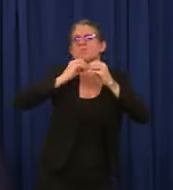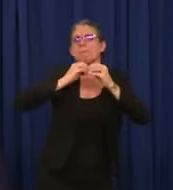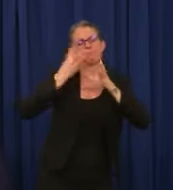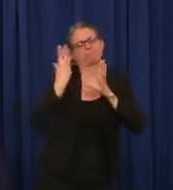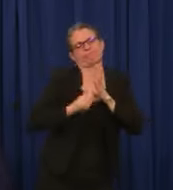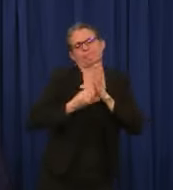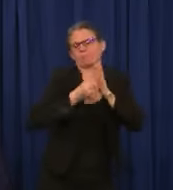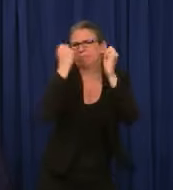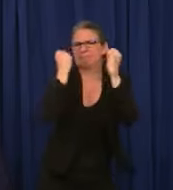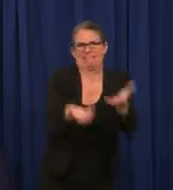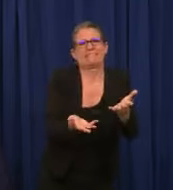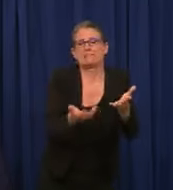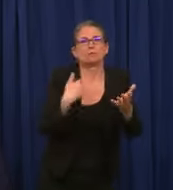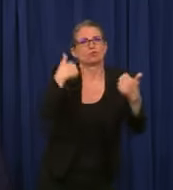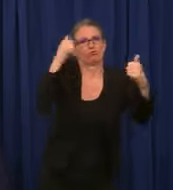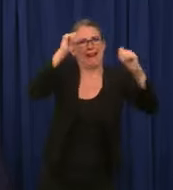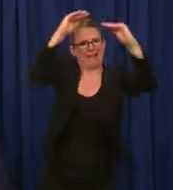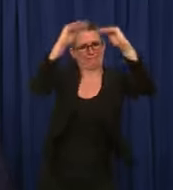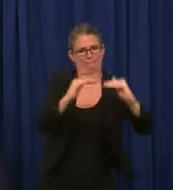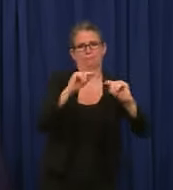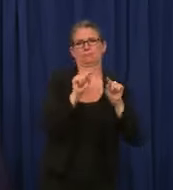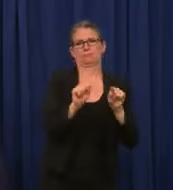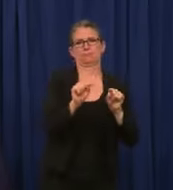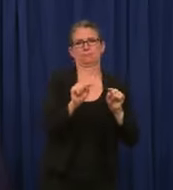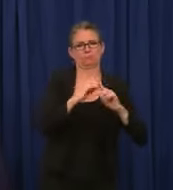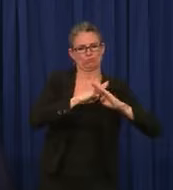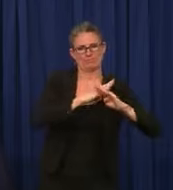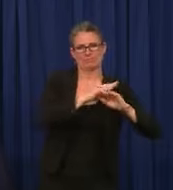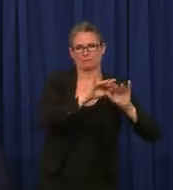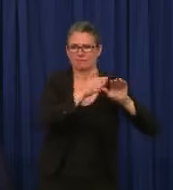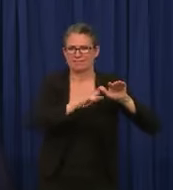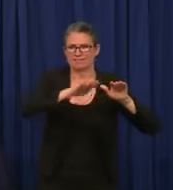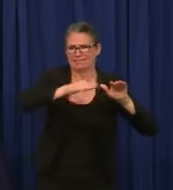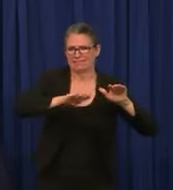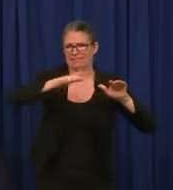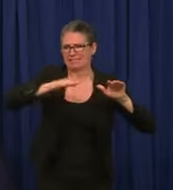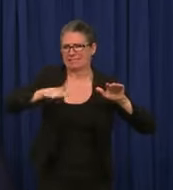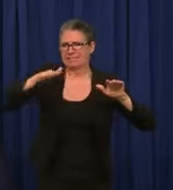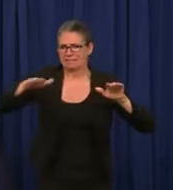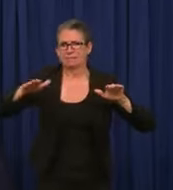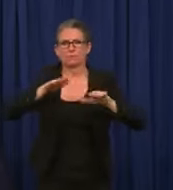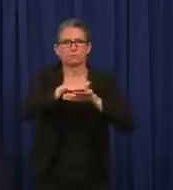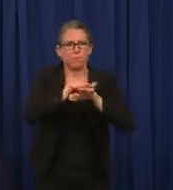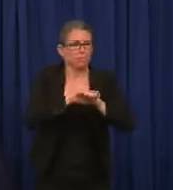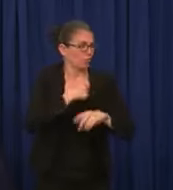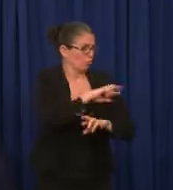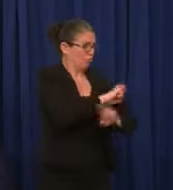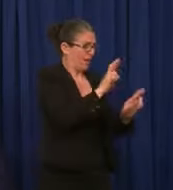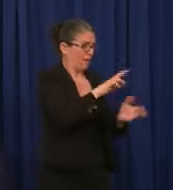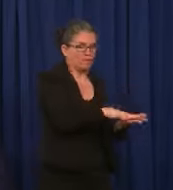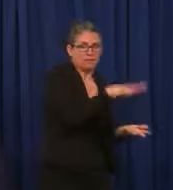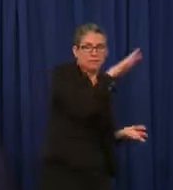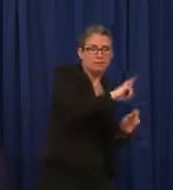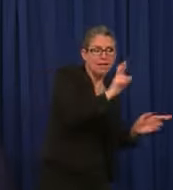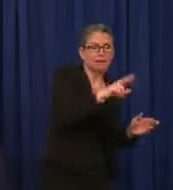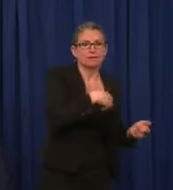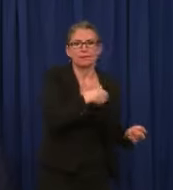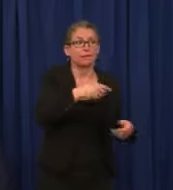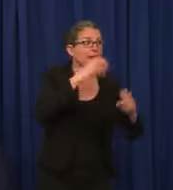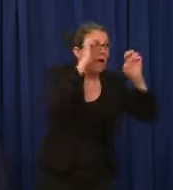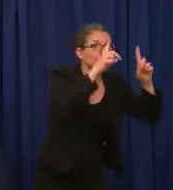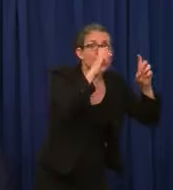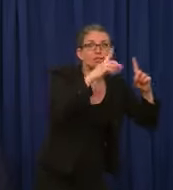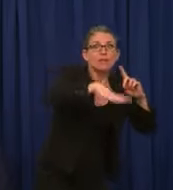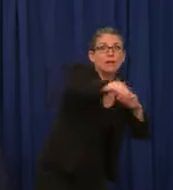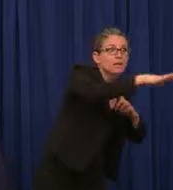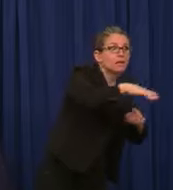necessary assets to match whatever number that might be. As we've gone through our modeling exercises, one of the